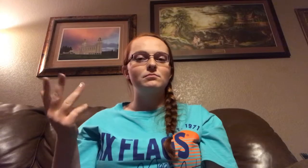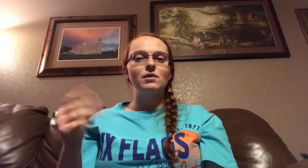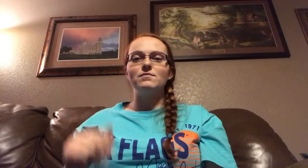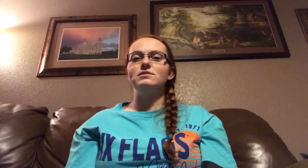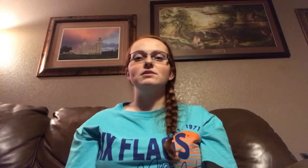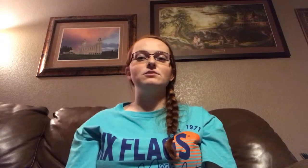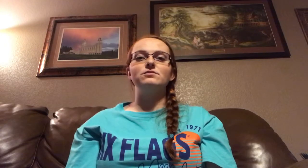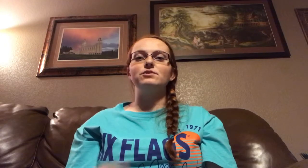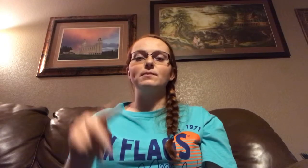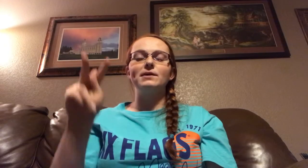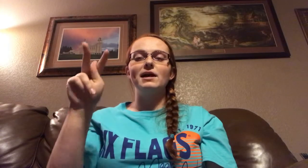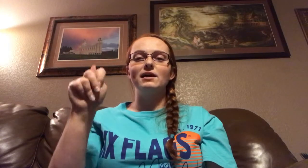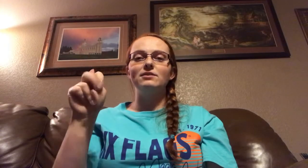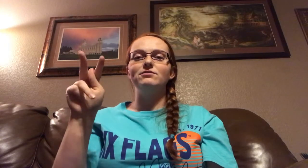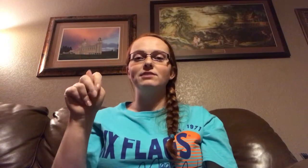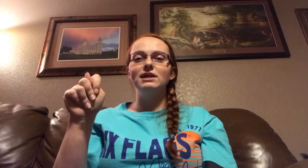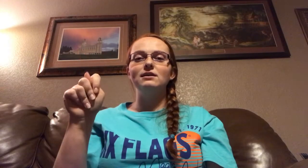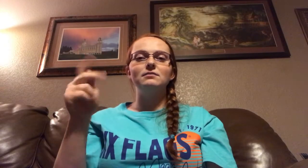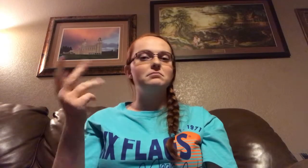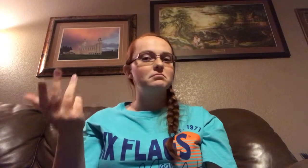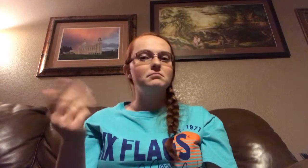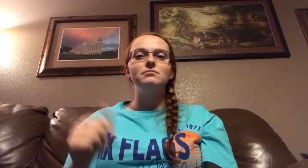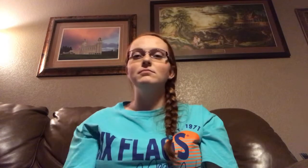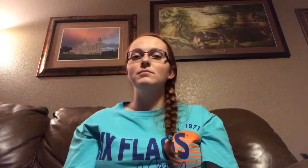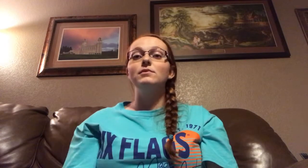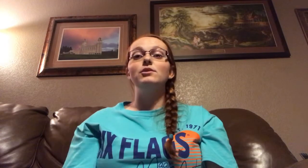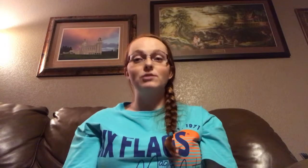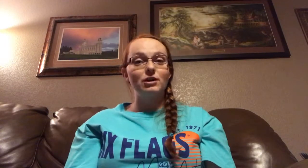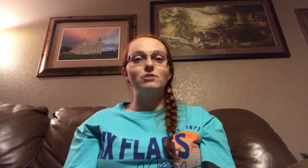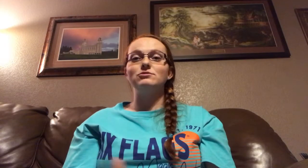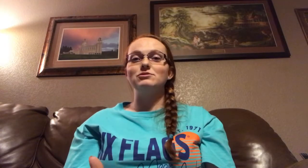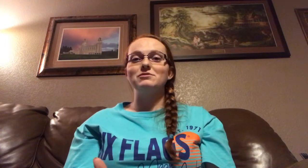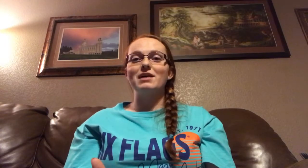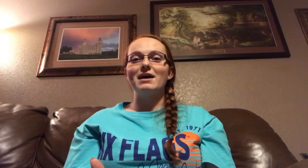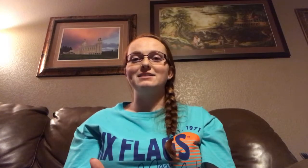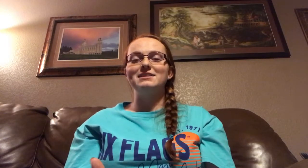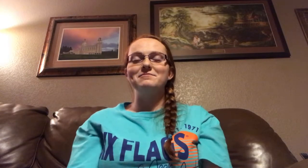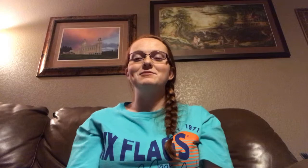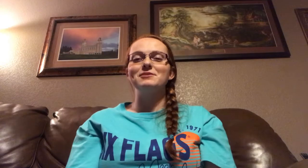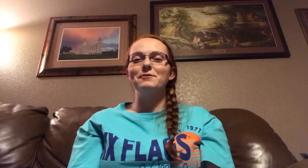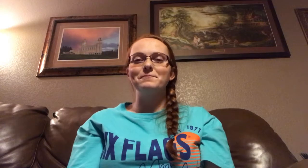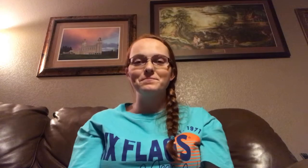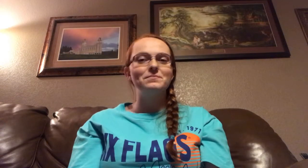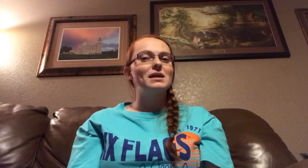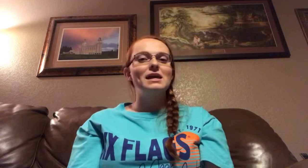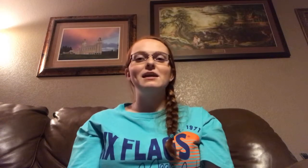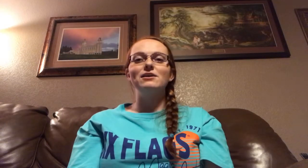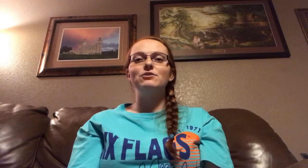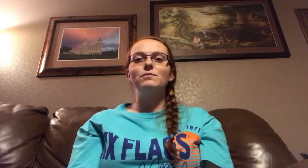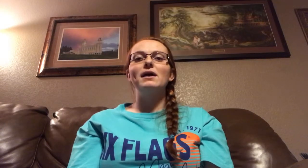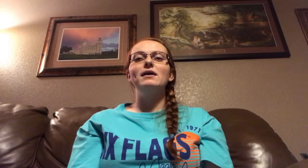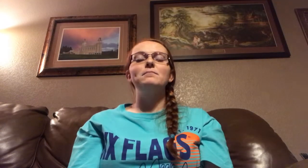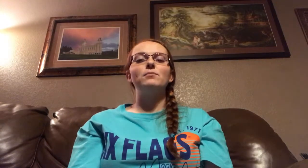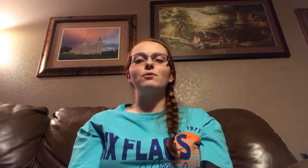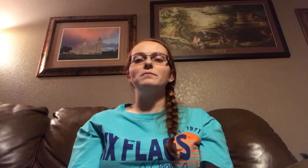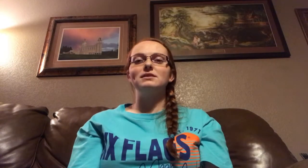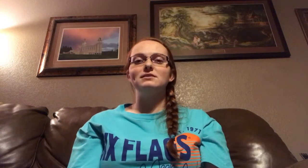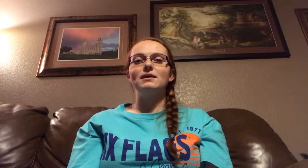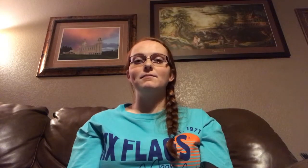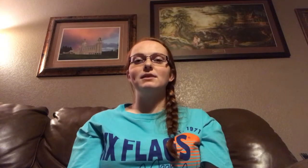If it's easier for you to remember, hey, I can flick, you can also do that. So either way, both mean the same thing.